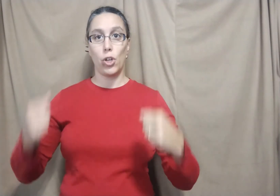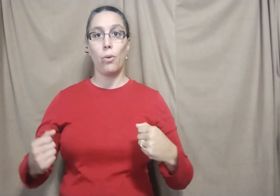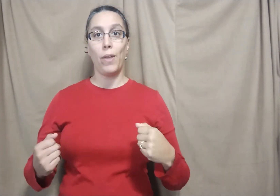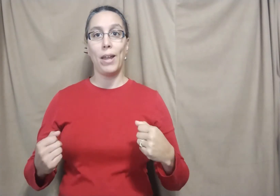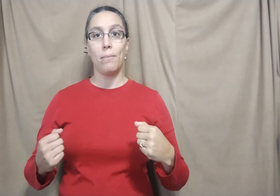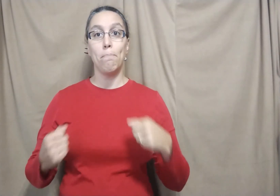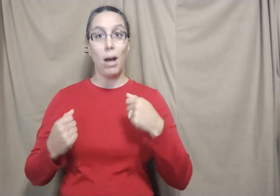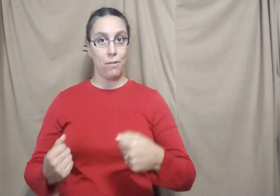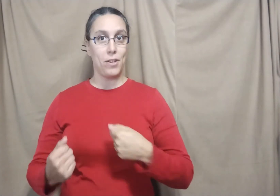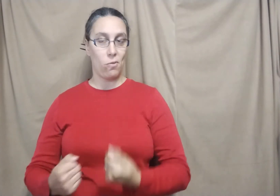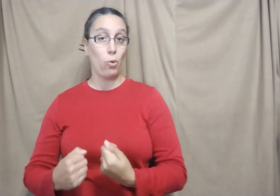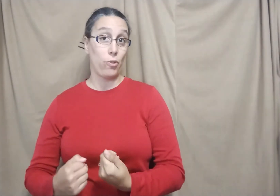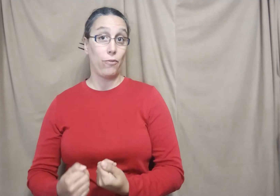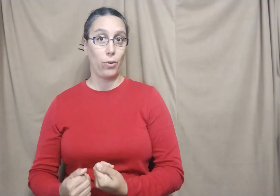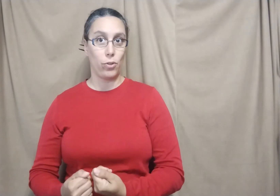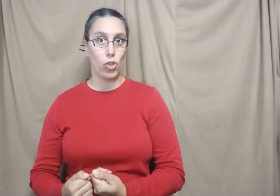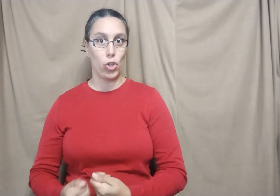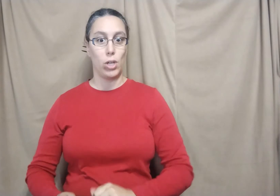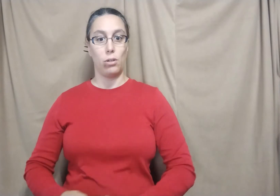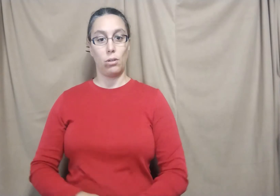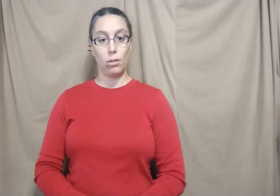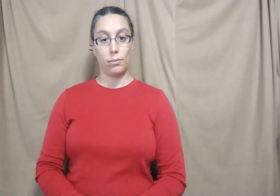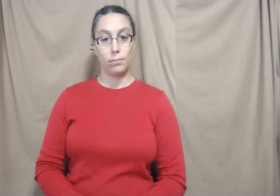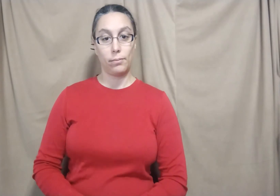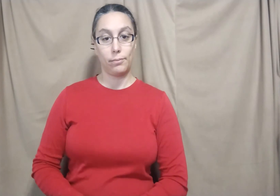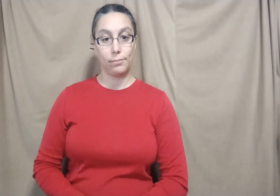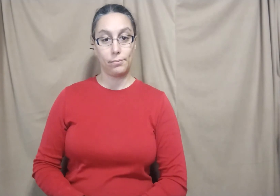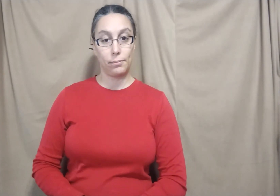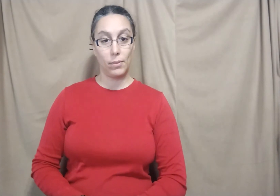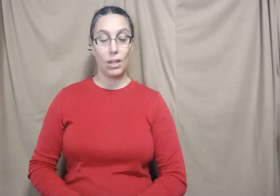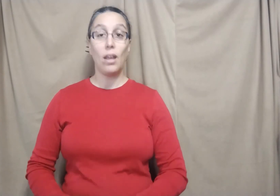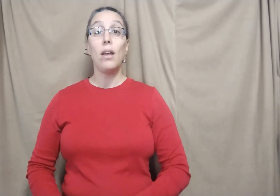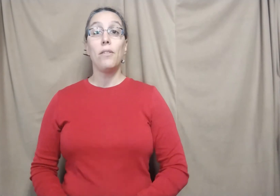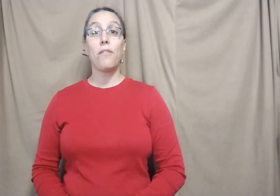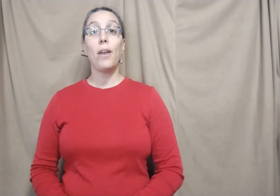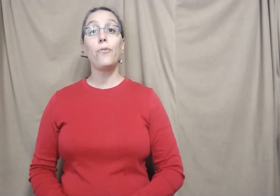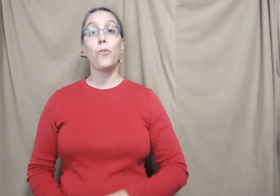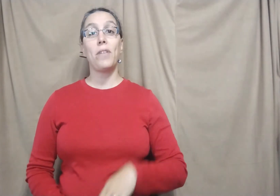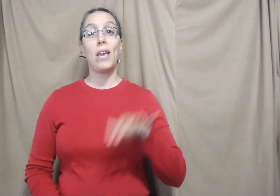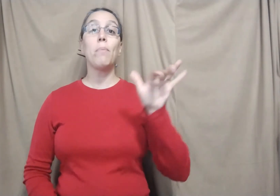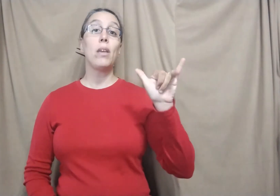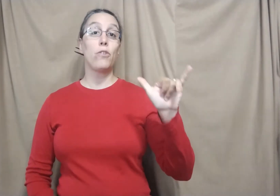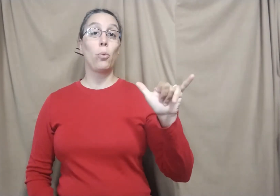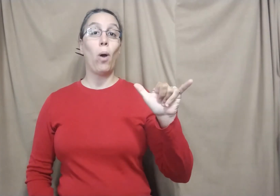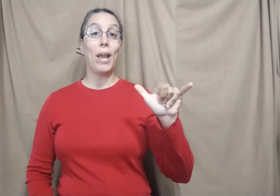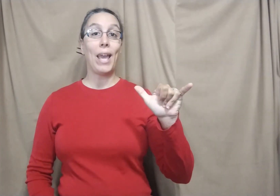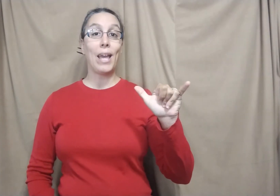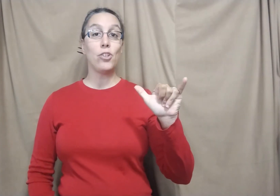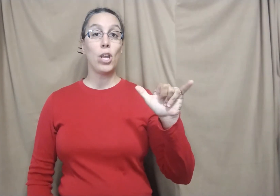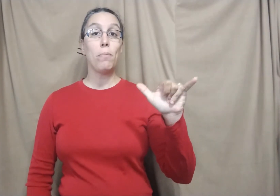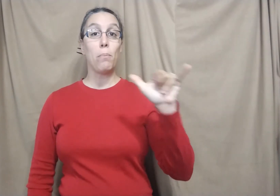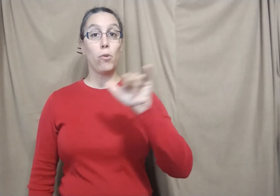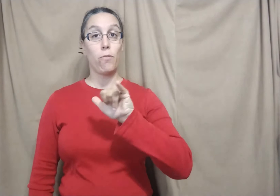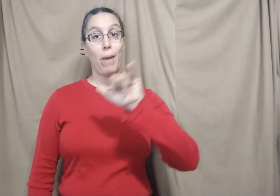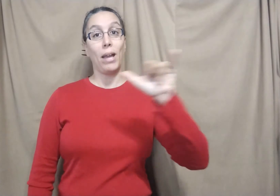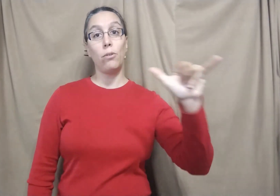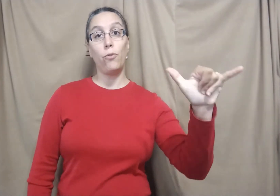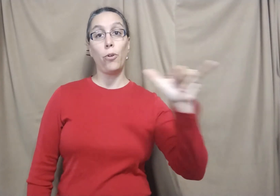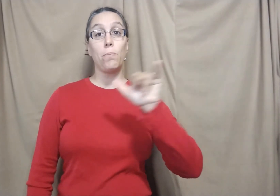that must is more severe than should. The sign for same is your Y hand shape that moves back and forth between